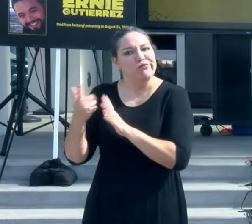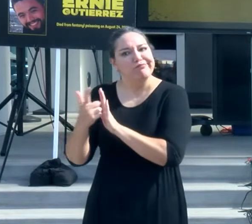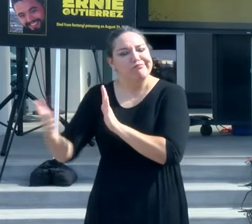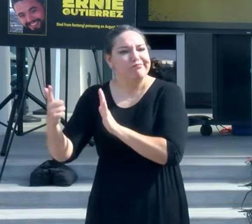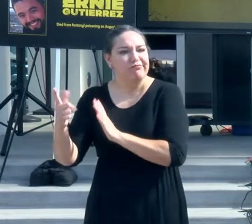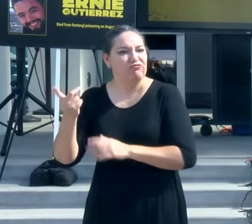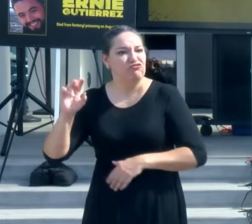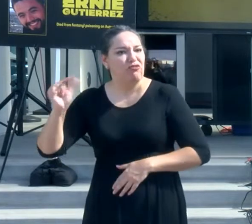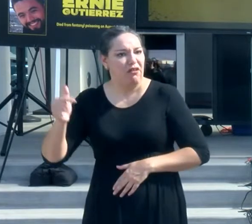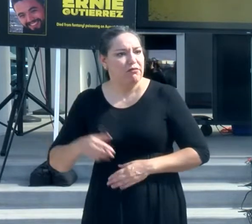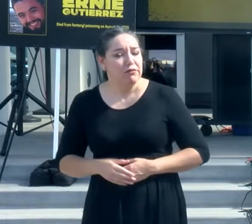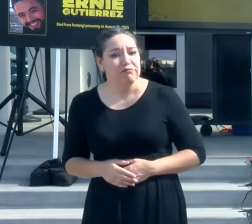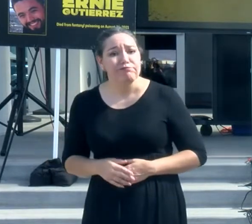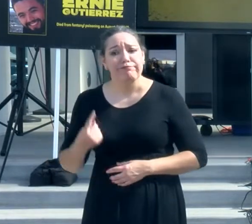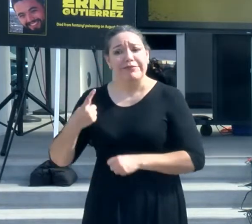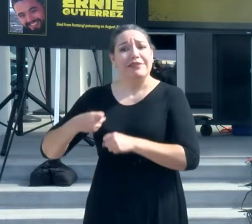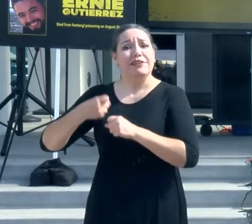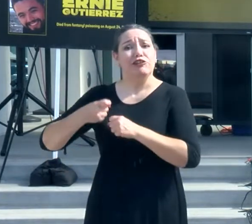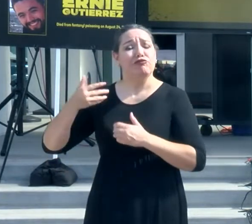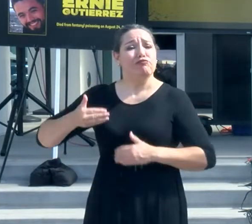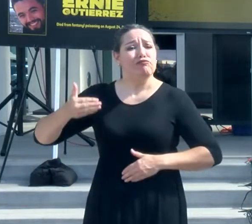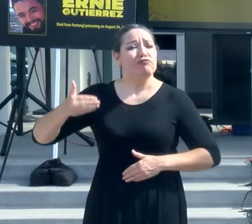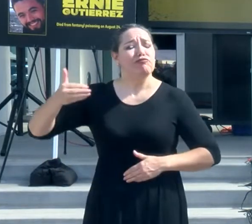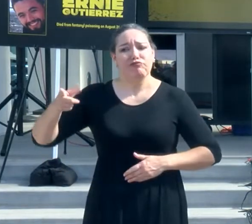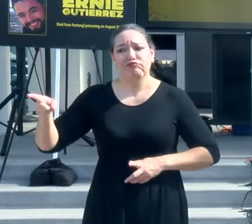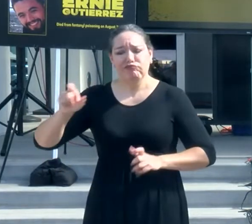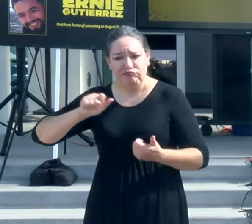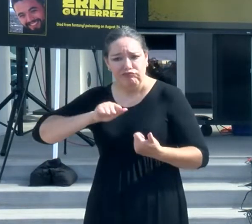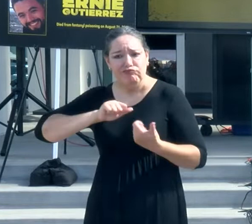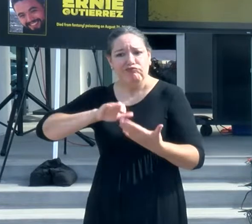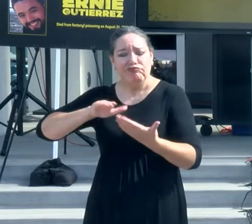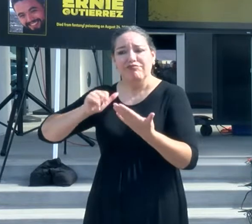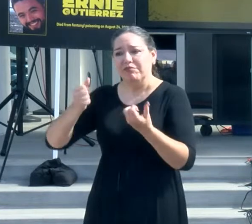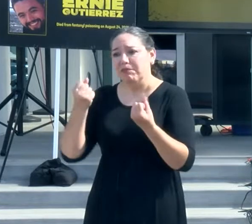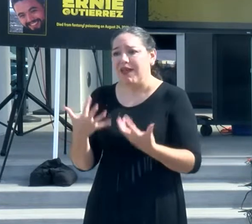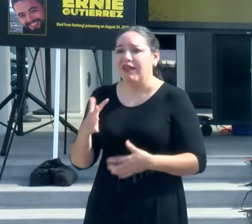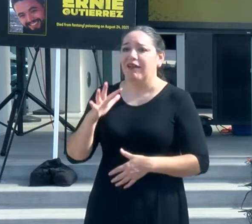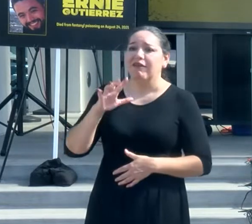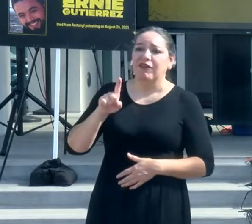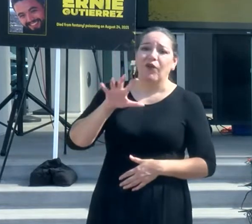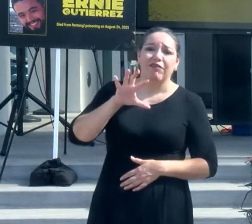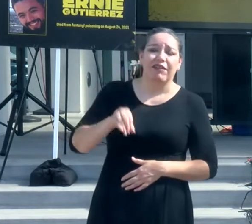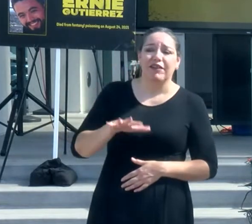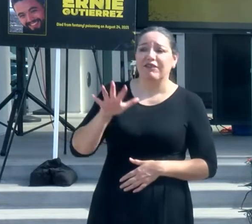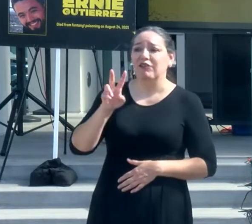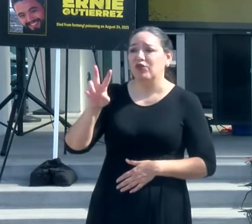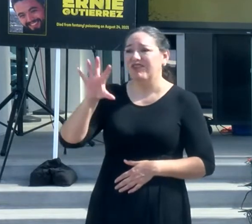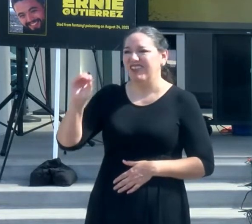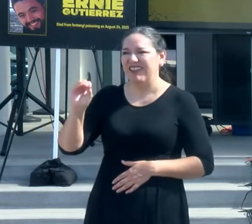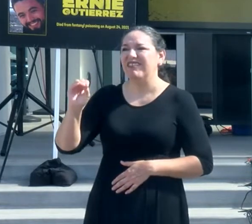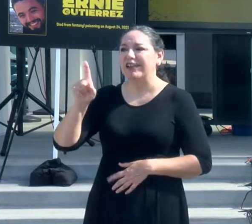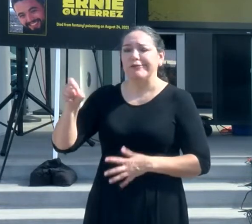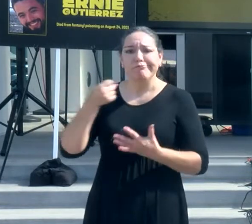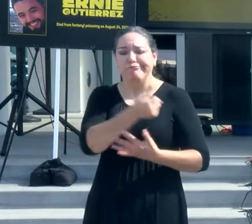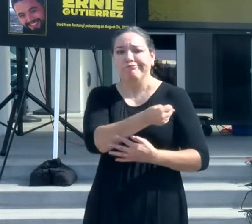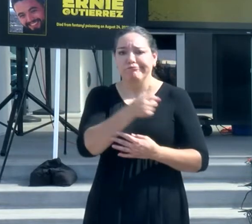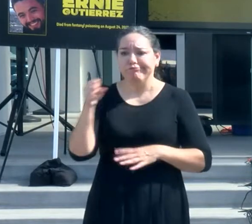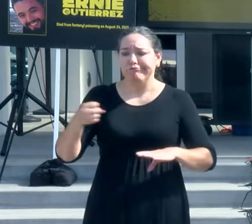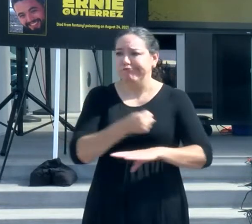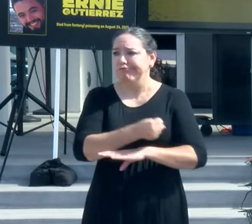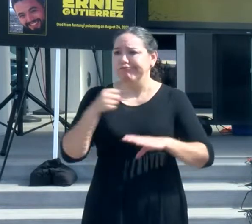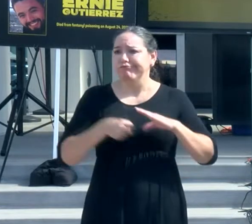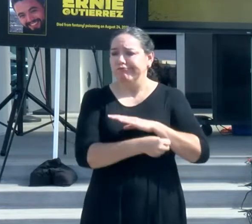In the years to come, he would encounter many 5150, 5250 holds. When you have a son or